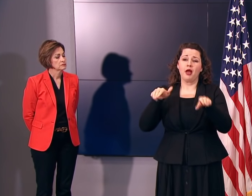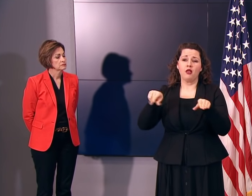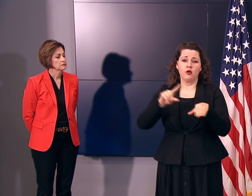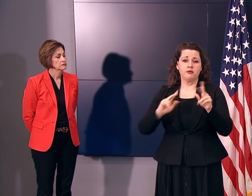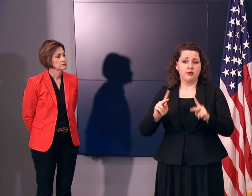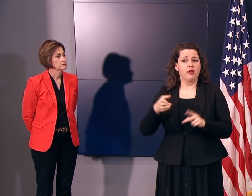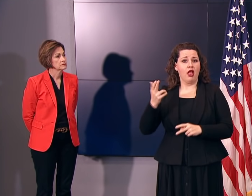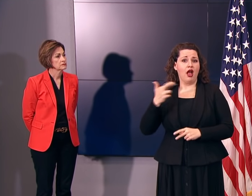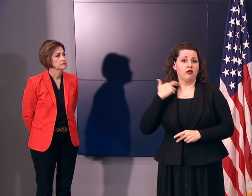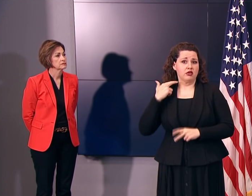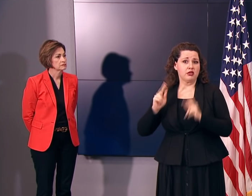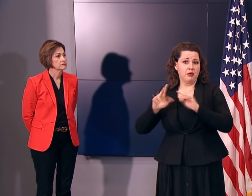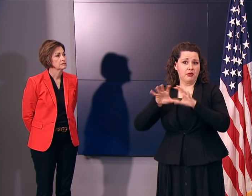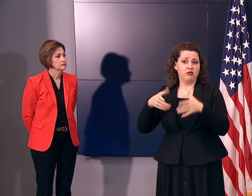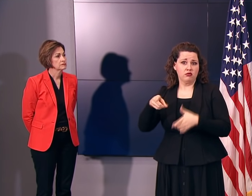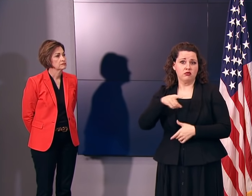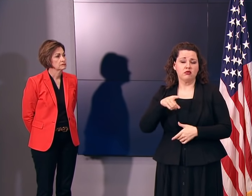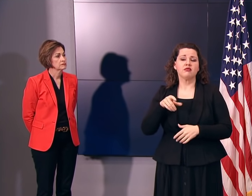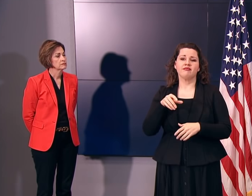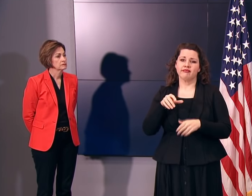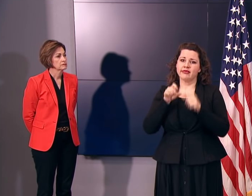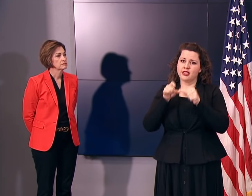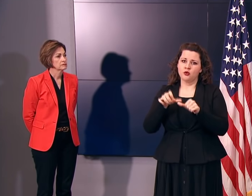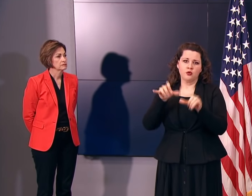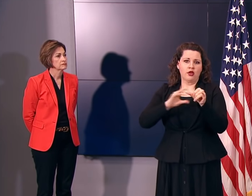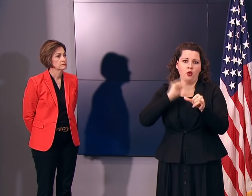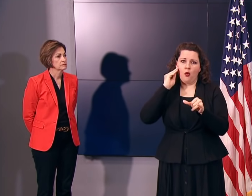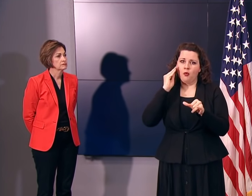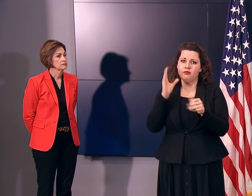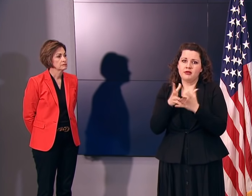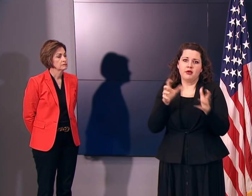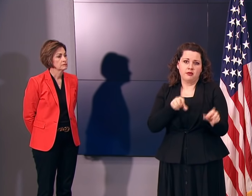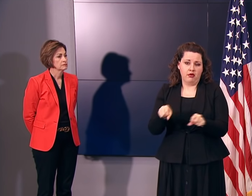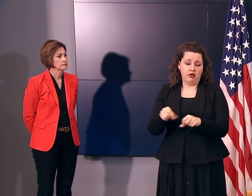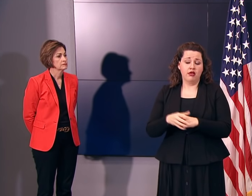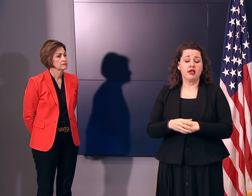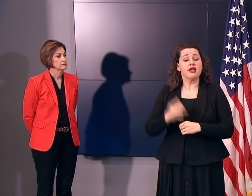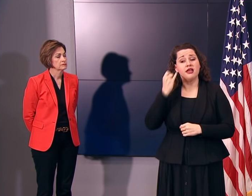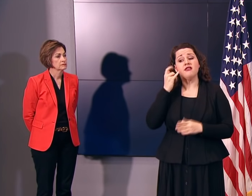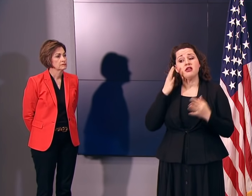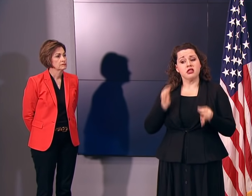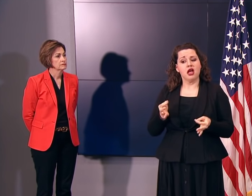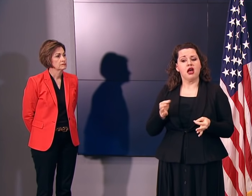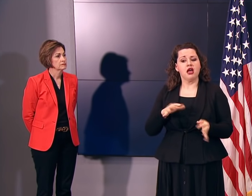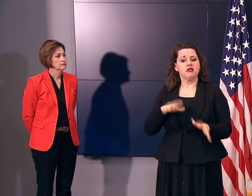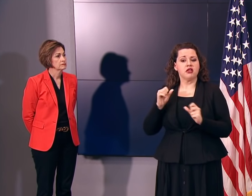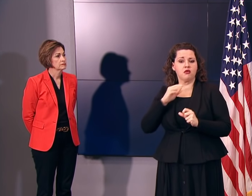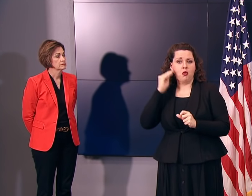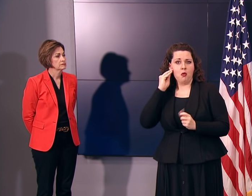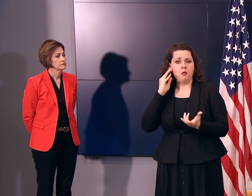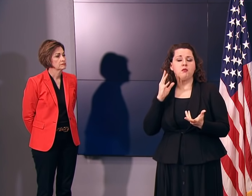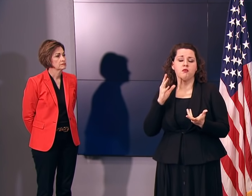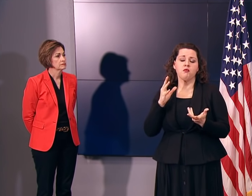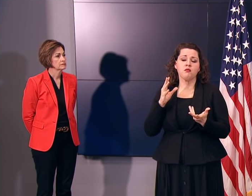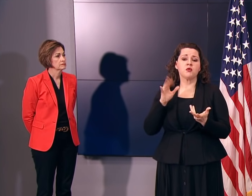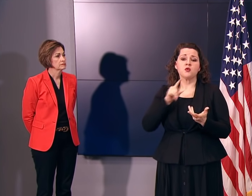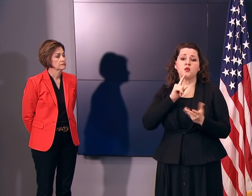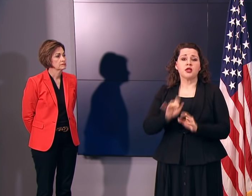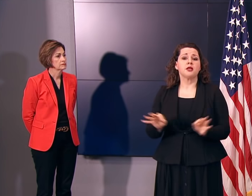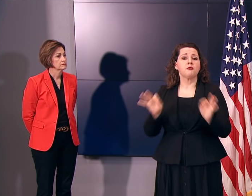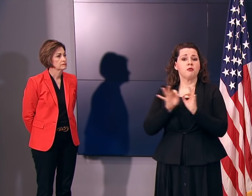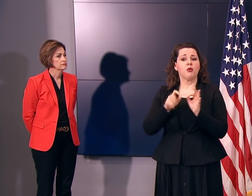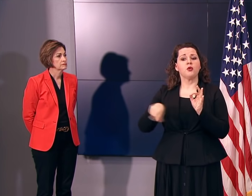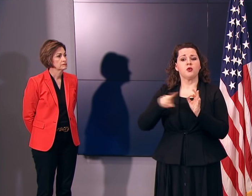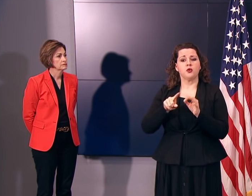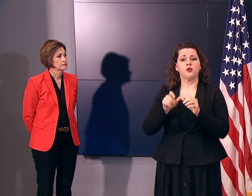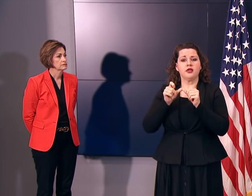are at high risk that you should continue to stay home as much as possible. If you do decide to leave your home, it continues to be important for you to